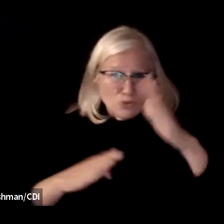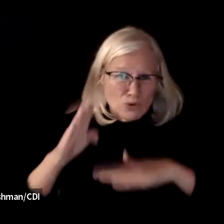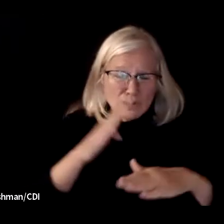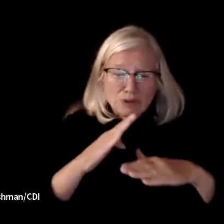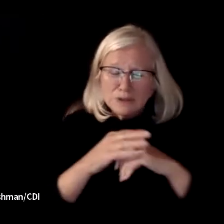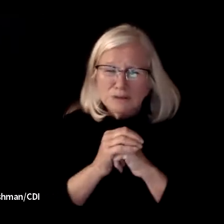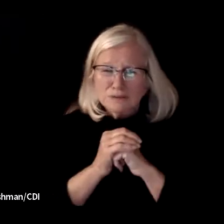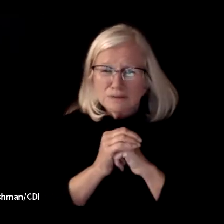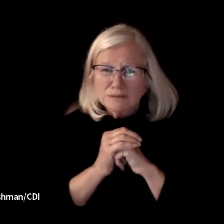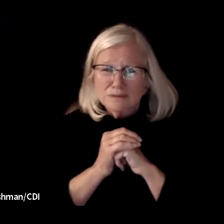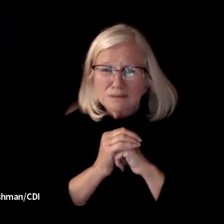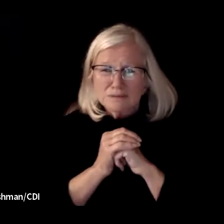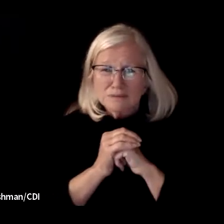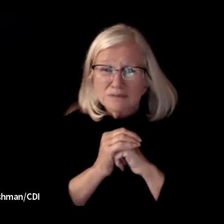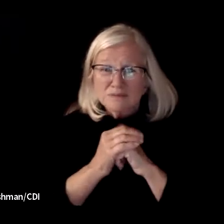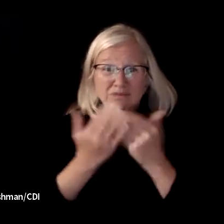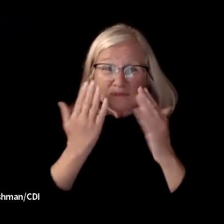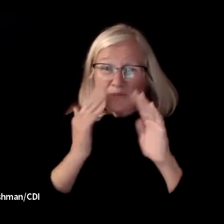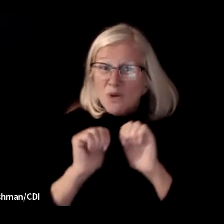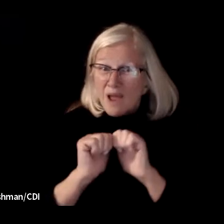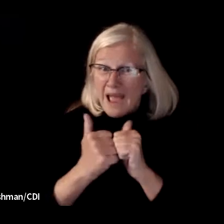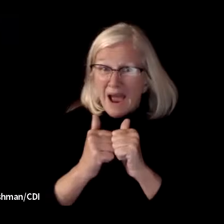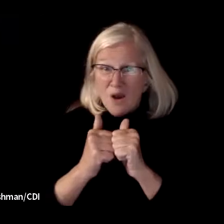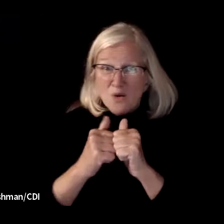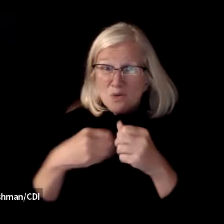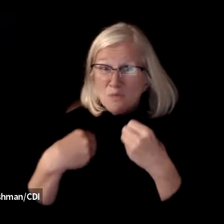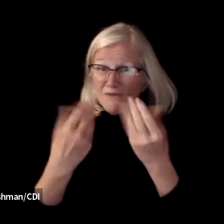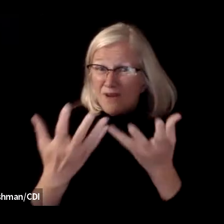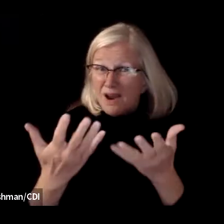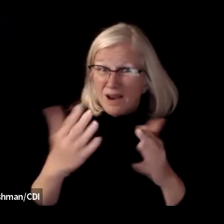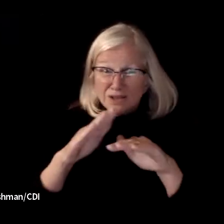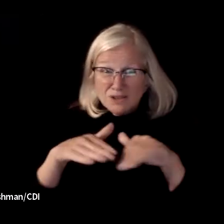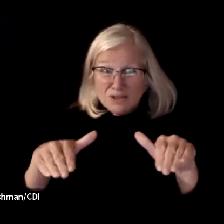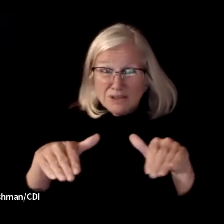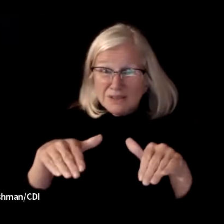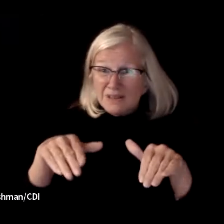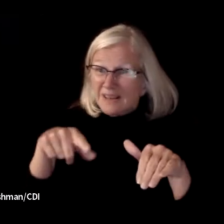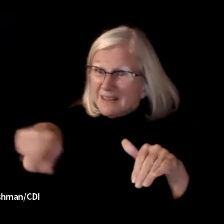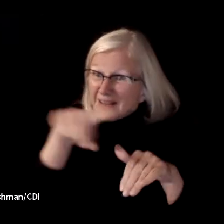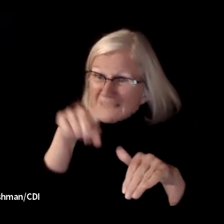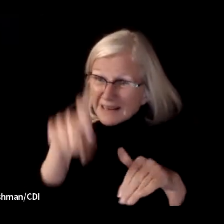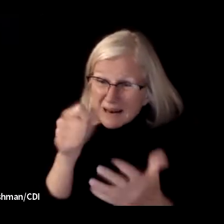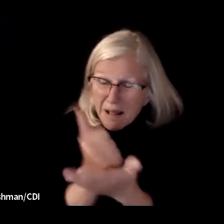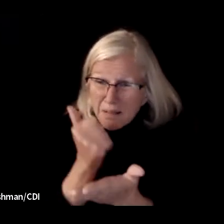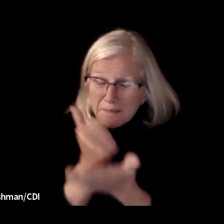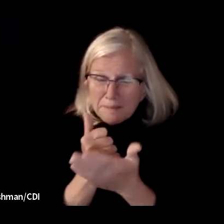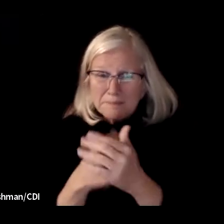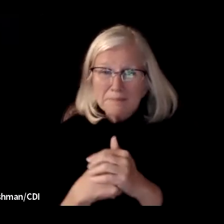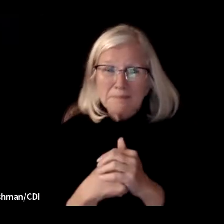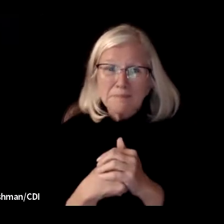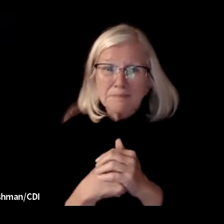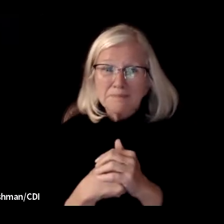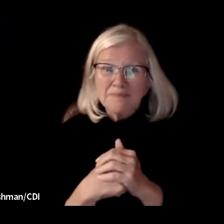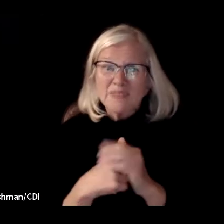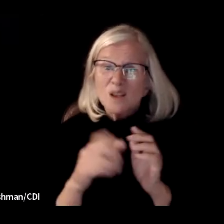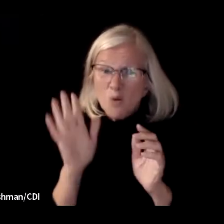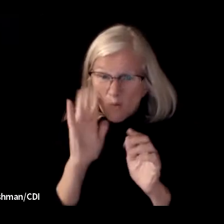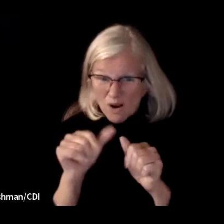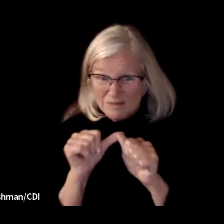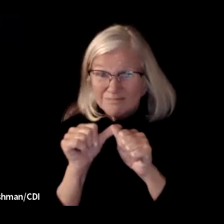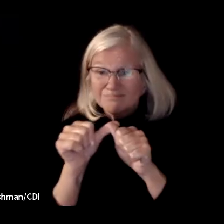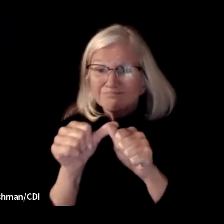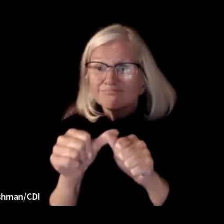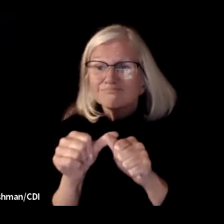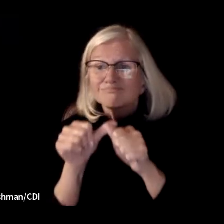deserve. And they need help. And this staffing crunch is going to last a while. So additional flexibility